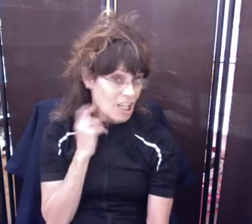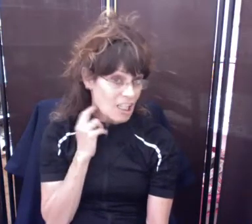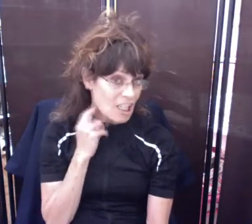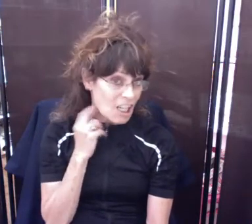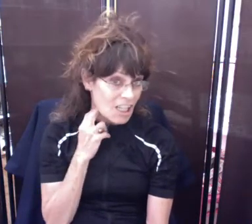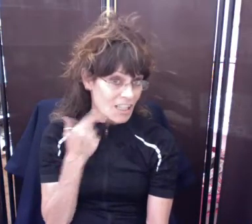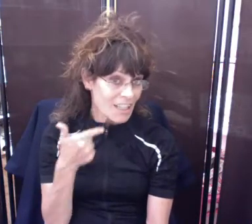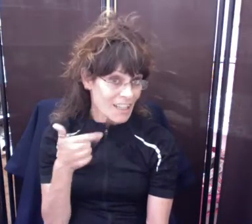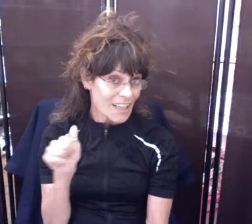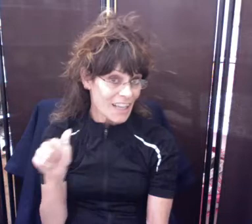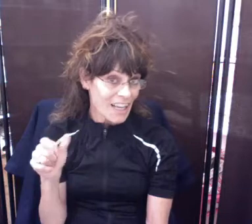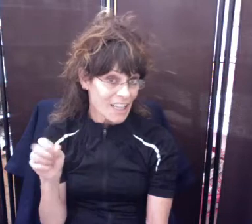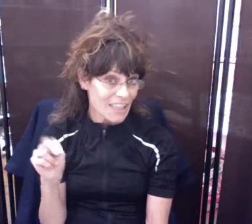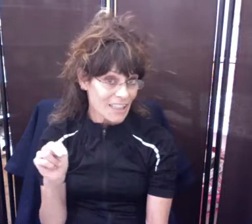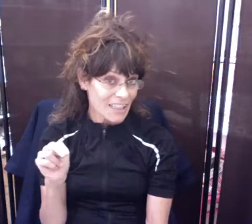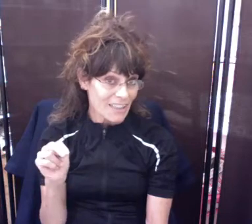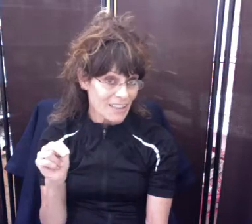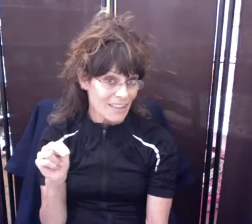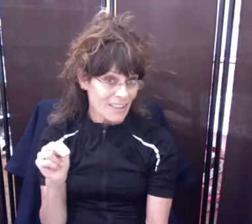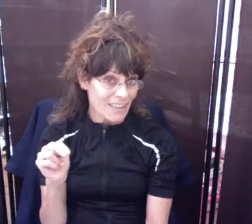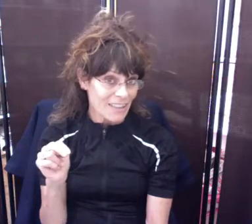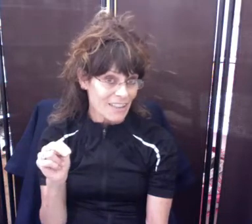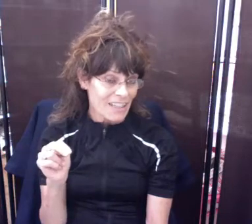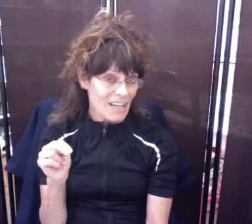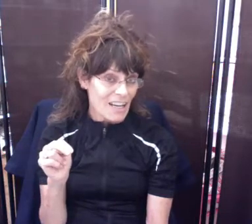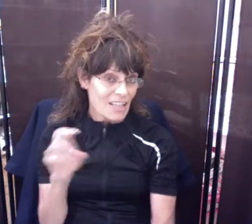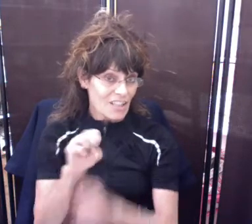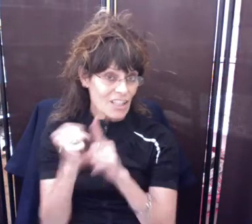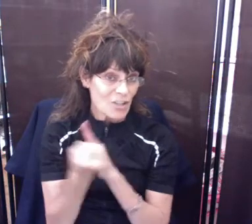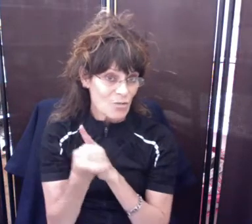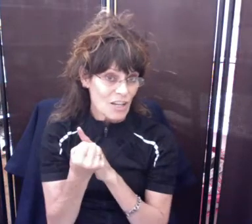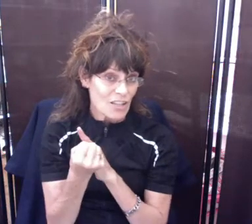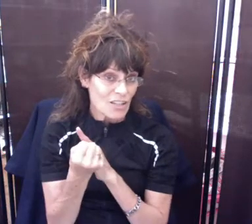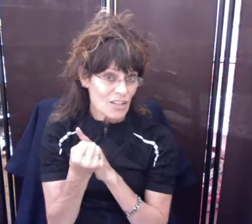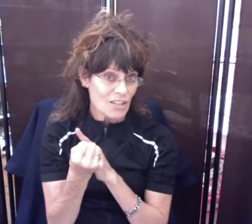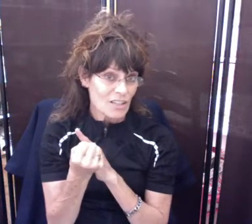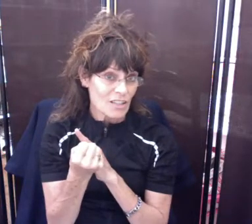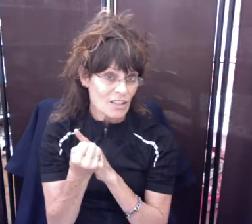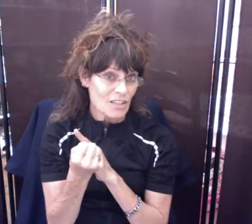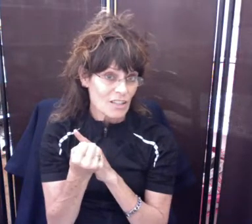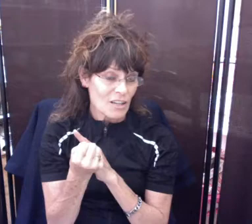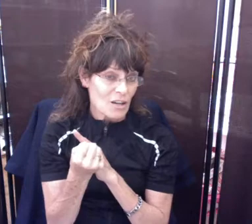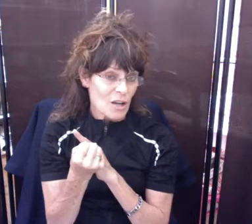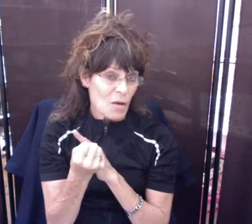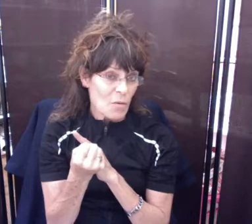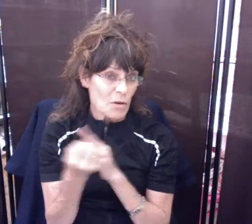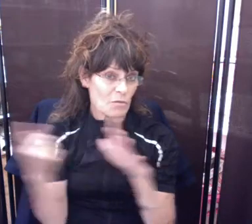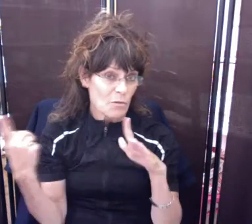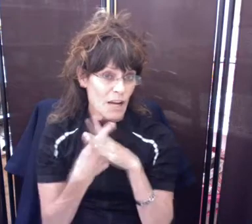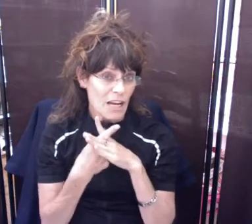it would create such a situation that I would run back to IOP and I would run back to